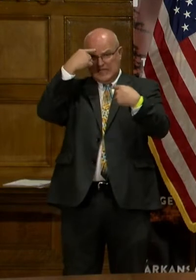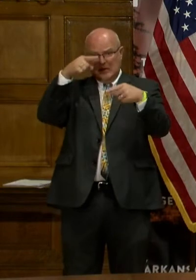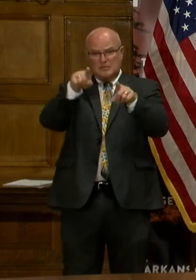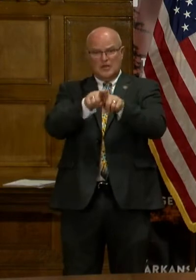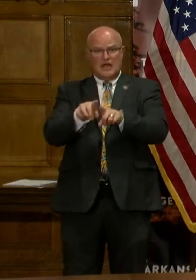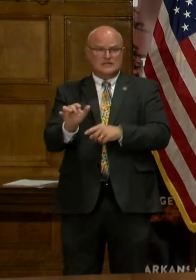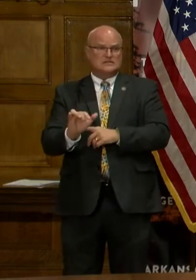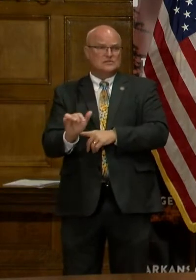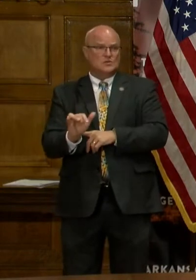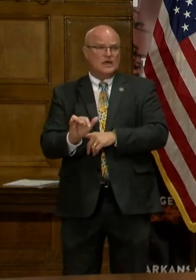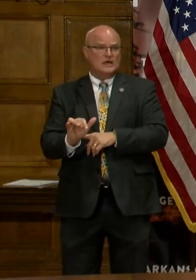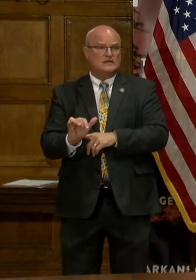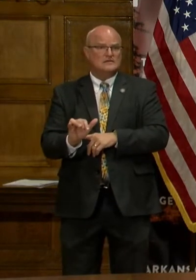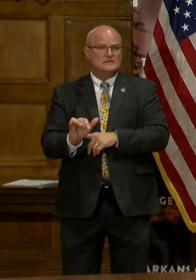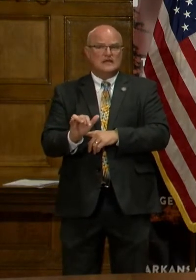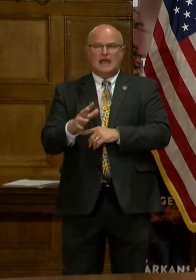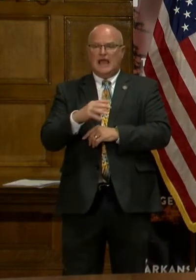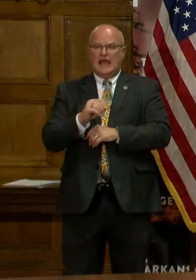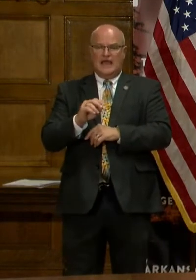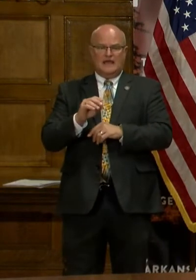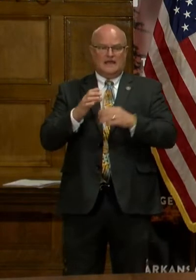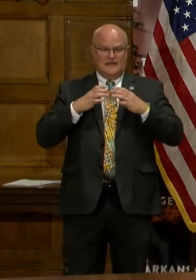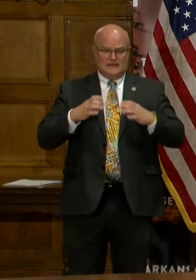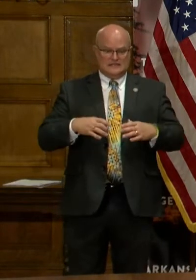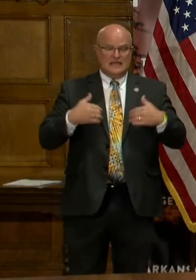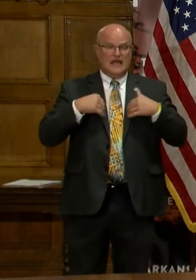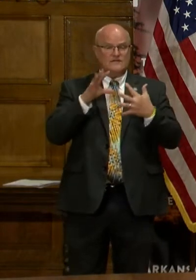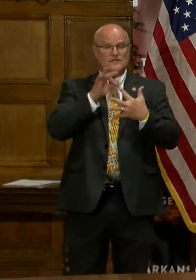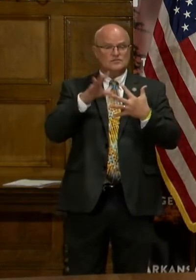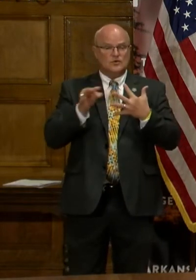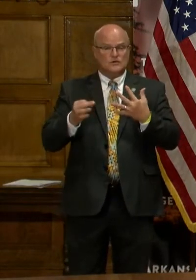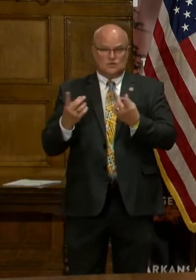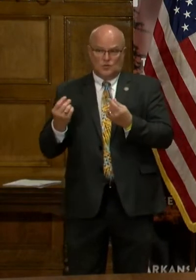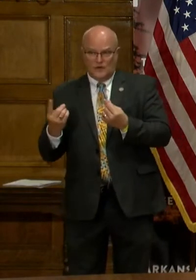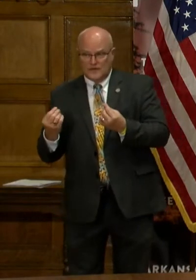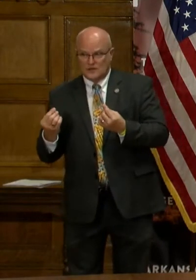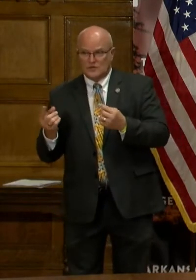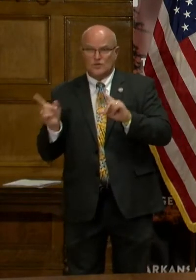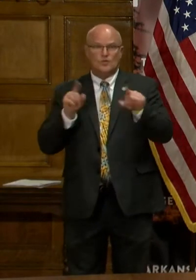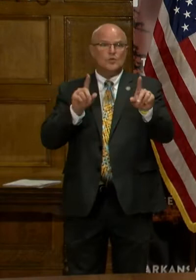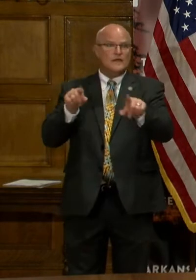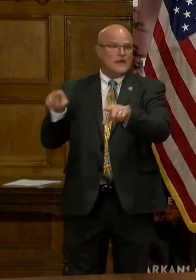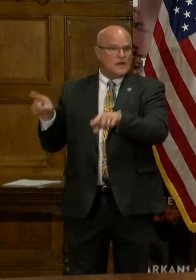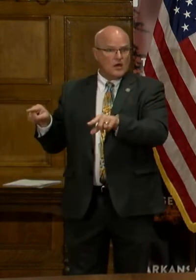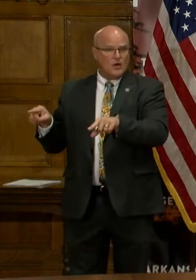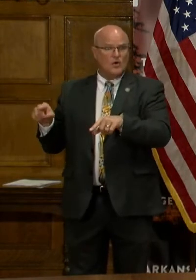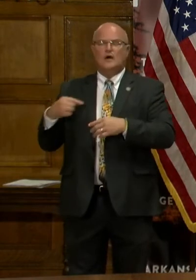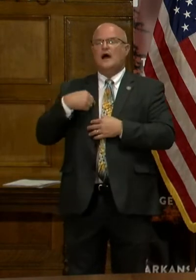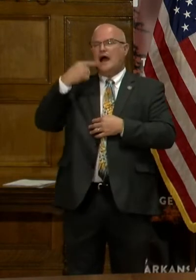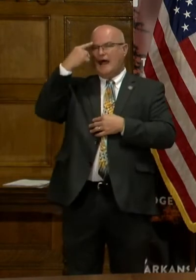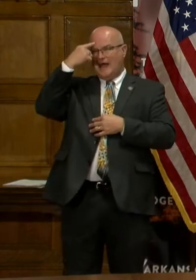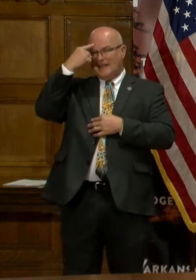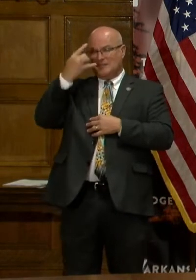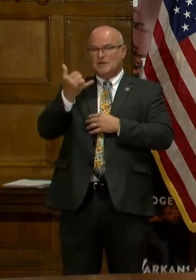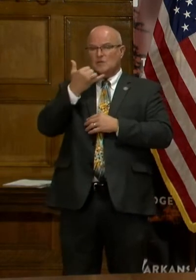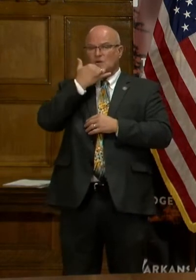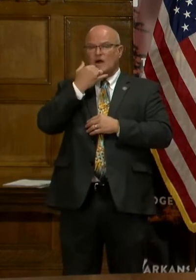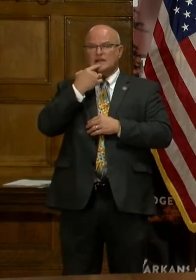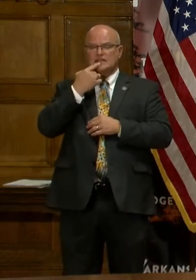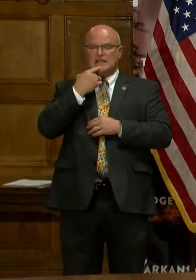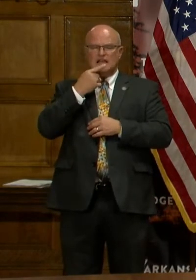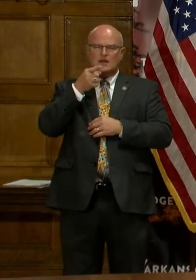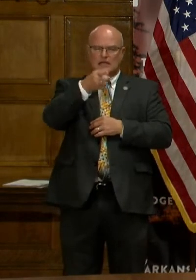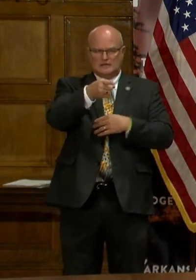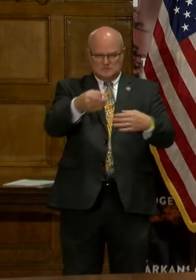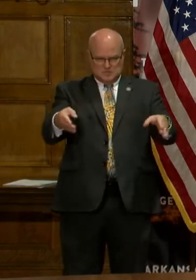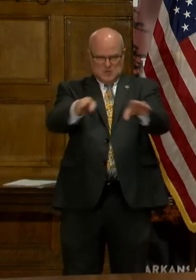as well. And the consumers have a choice as to what they do and where they go. I think it would just be wrong to say we're going to